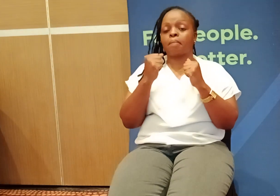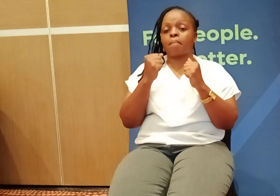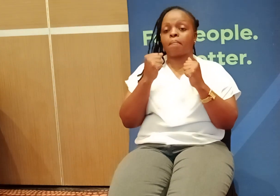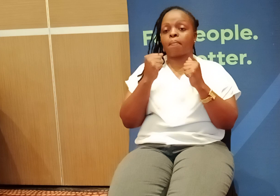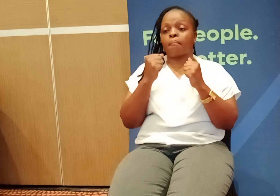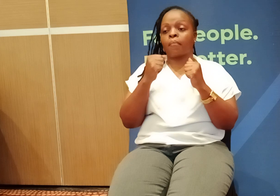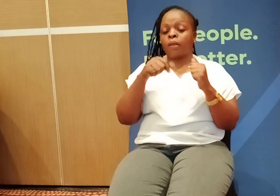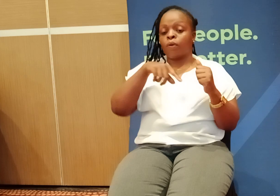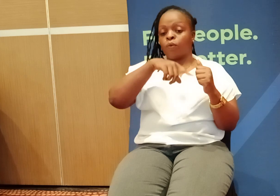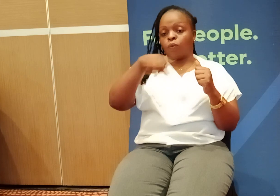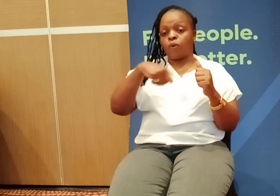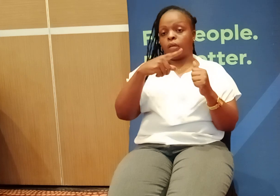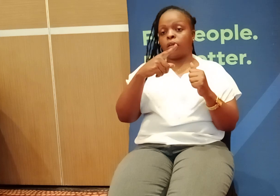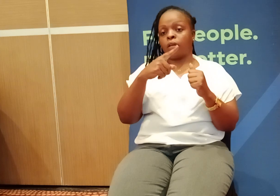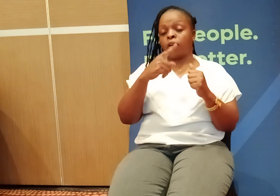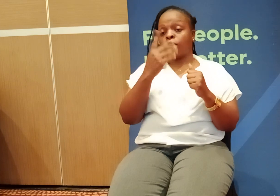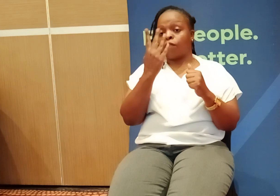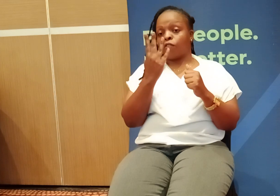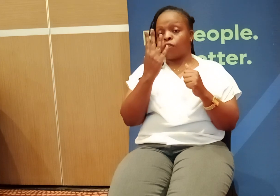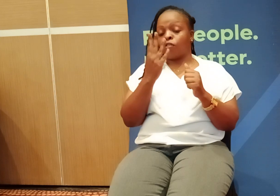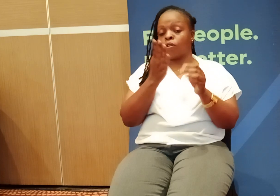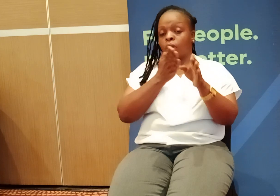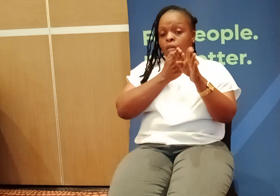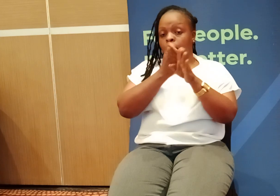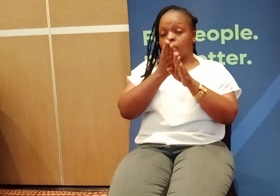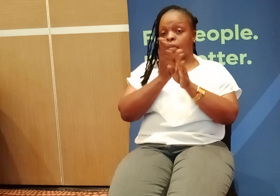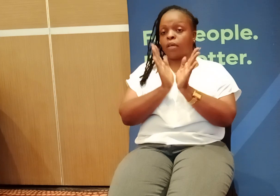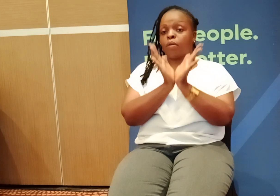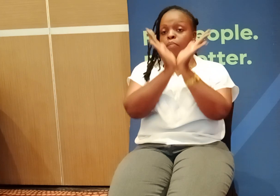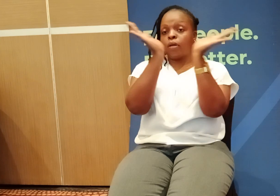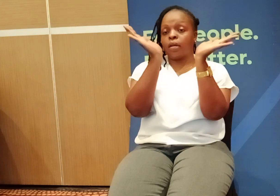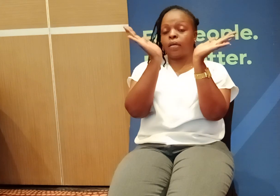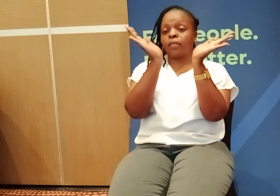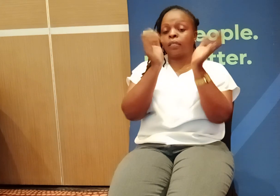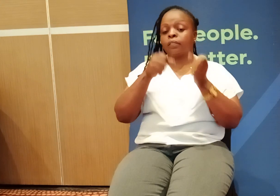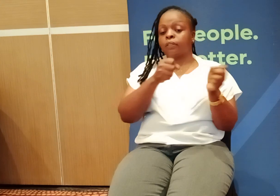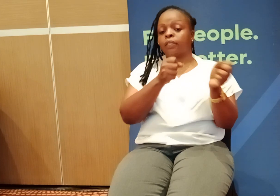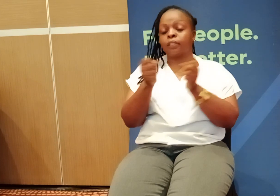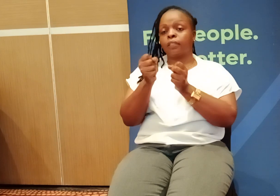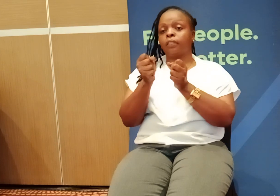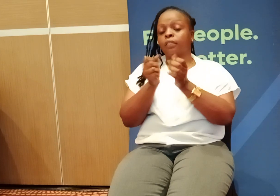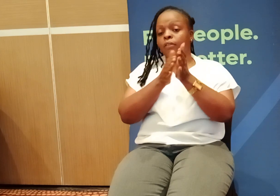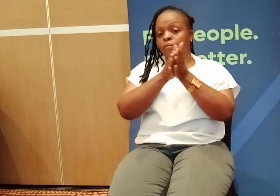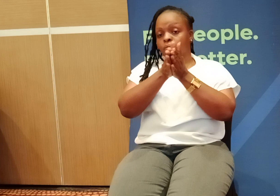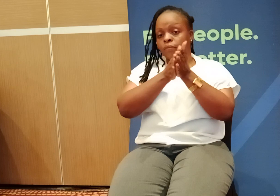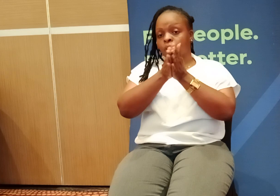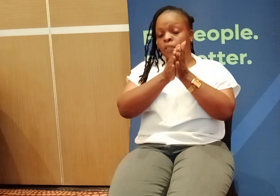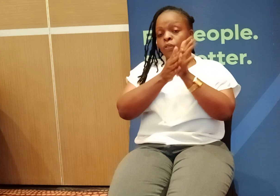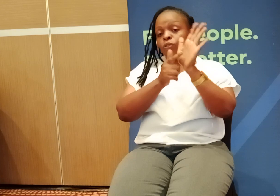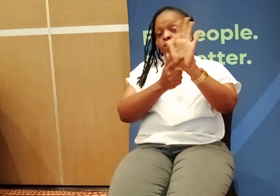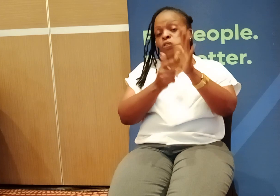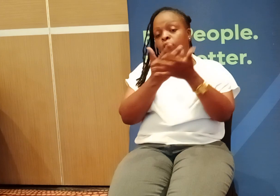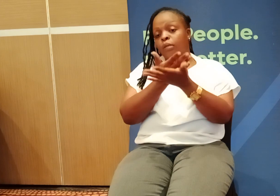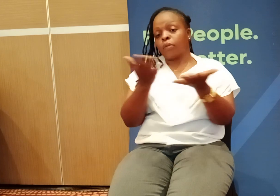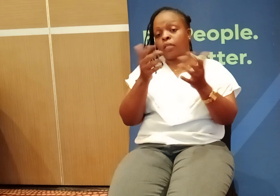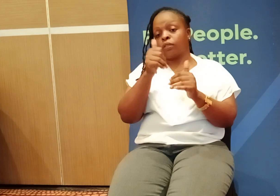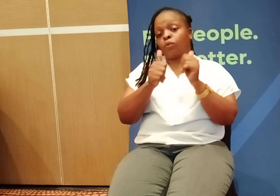We had 4 key pillars and strategic thrusts, and just to highlight some of the things that we did around